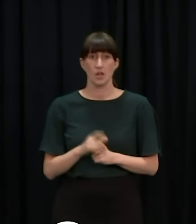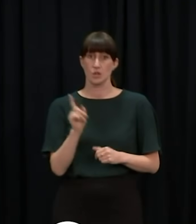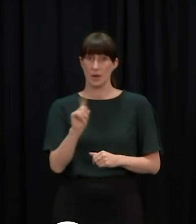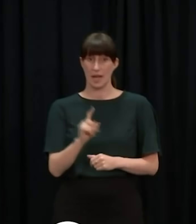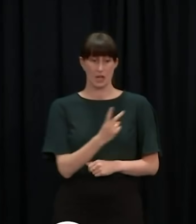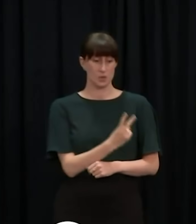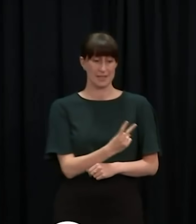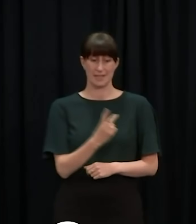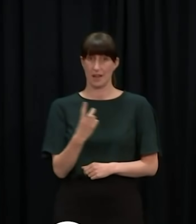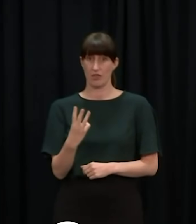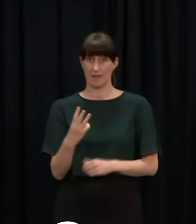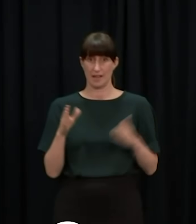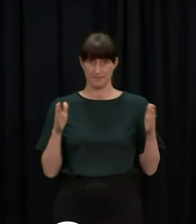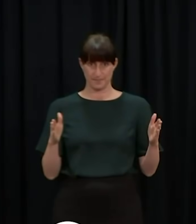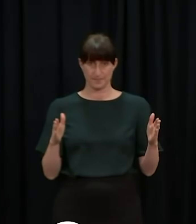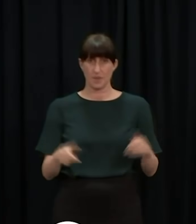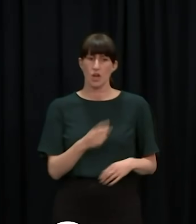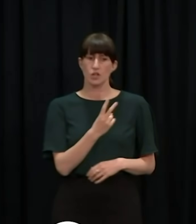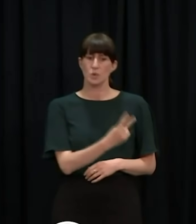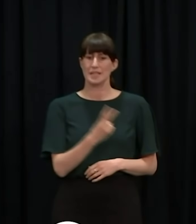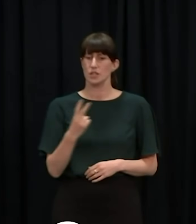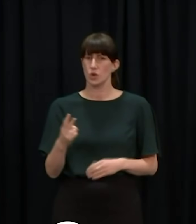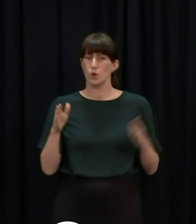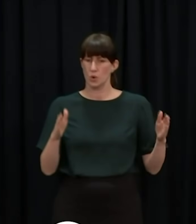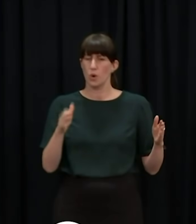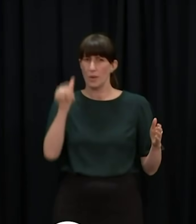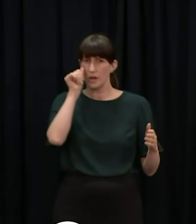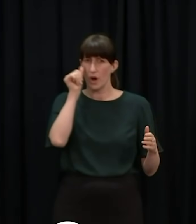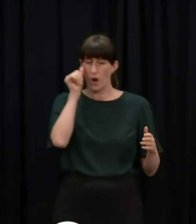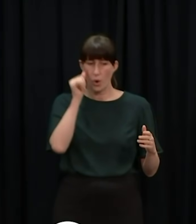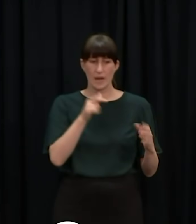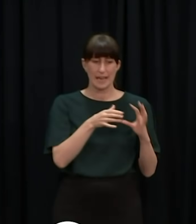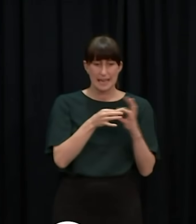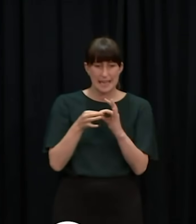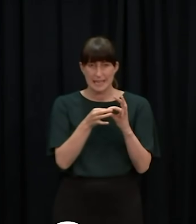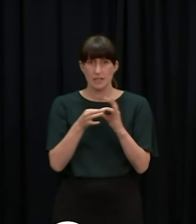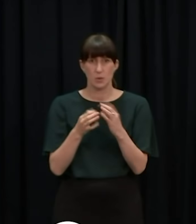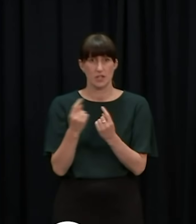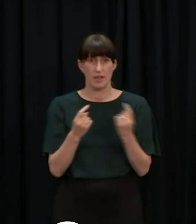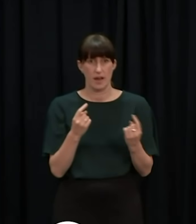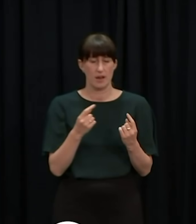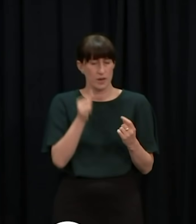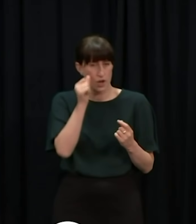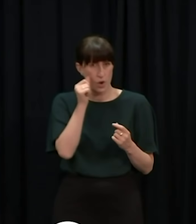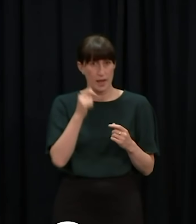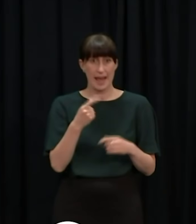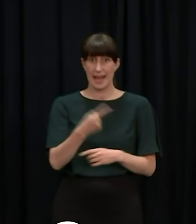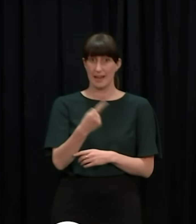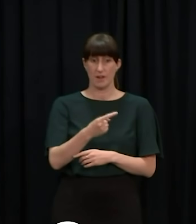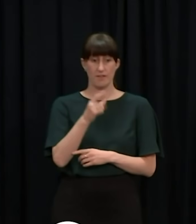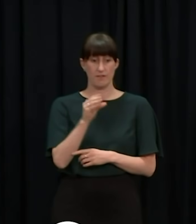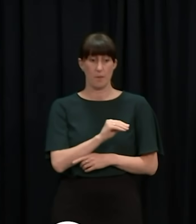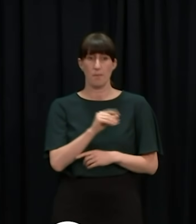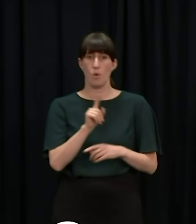cases, 22 are considered epidemiologically linked at this point. 11 of those are household contacts, including